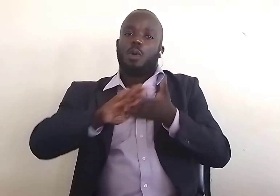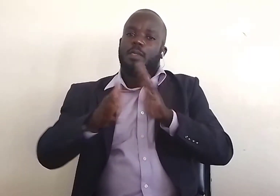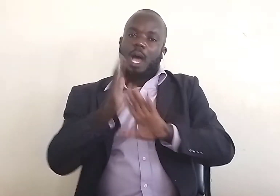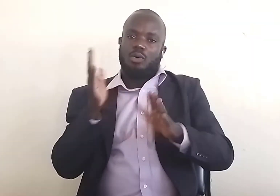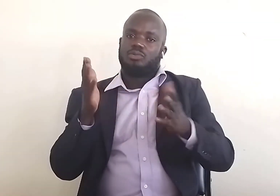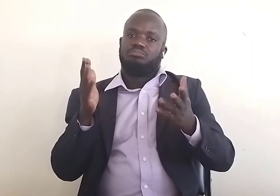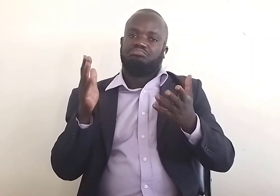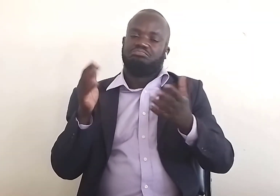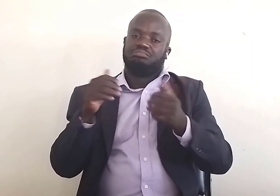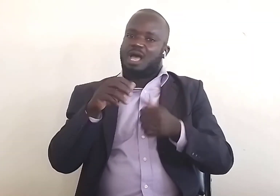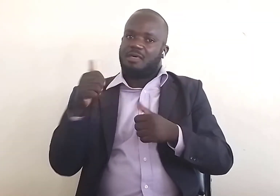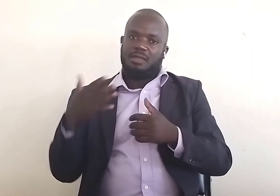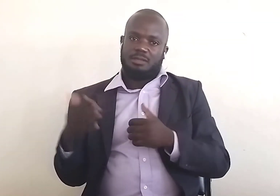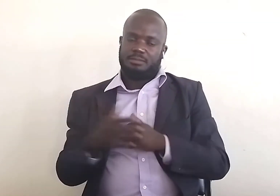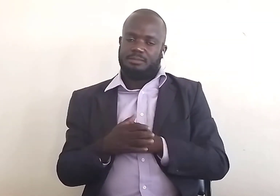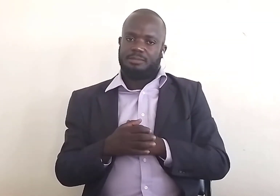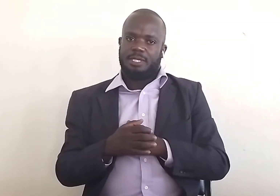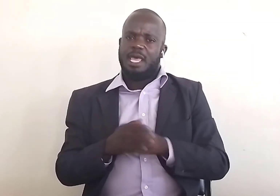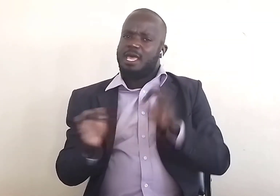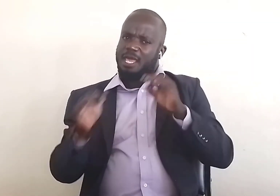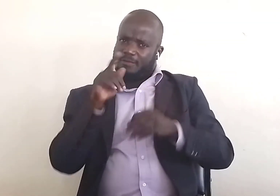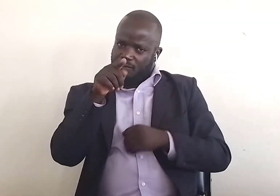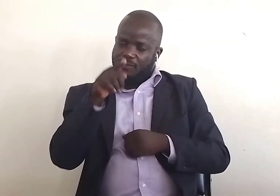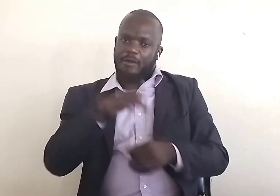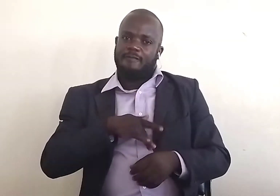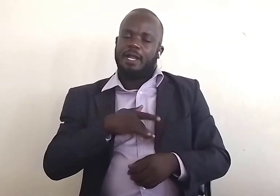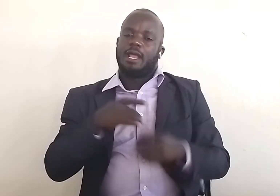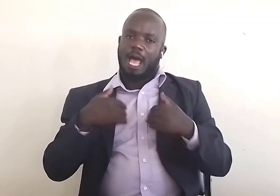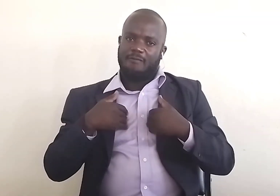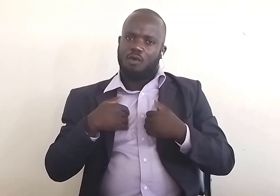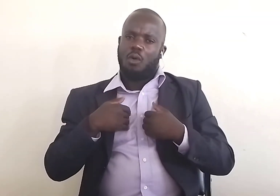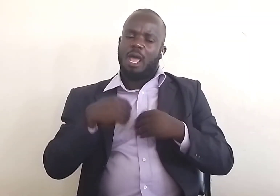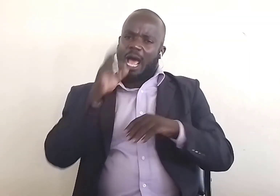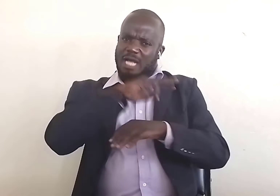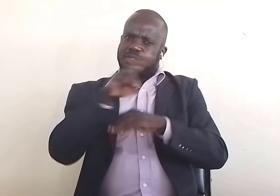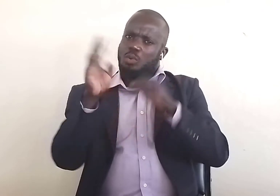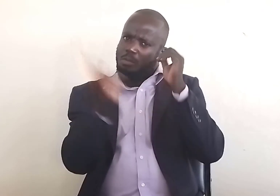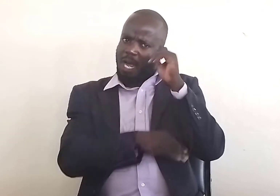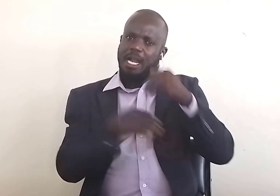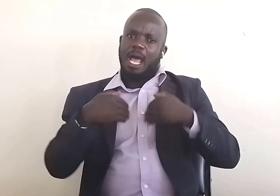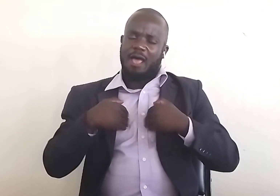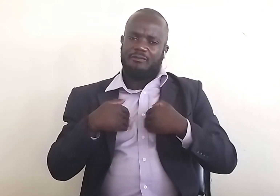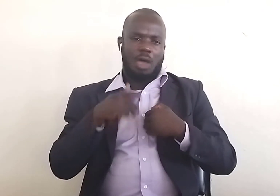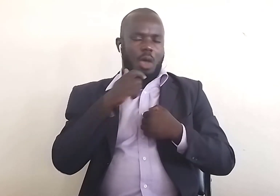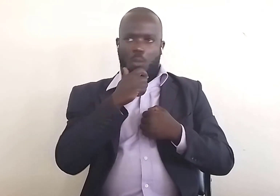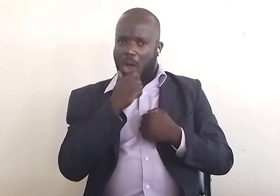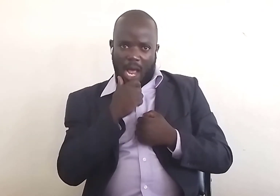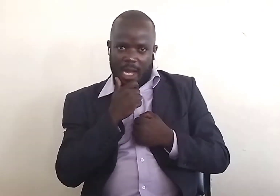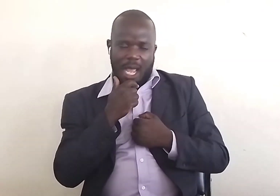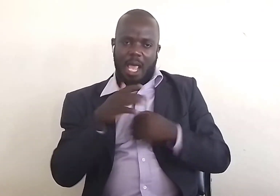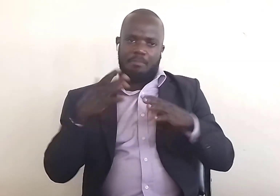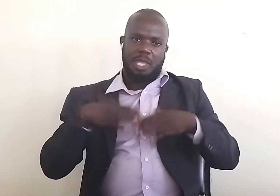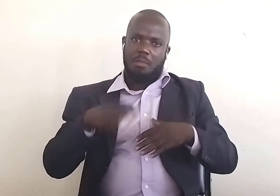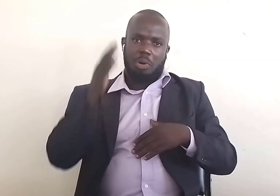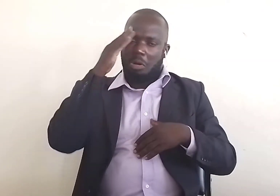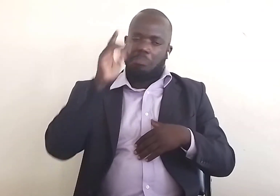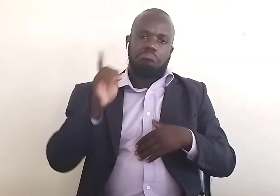conscious thought. If you harbor feelings or have a bad attitude, you don't need to wonder if people know. They do, and it